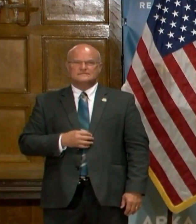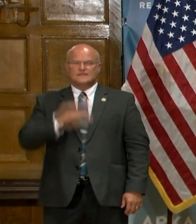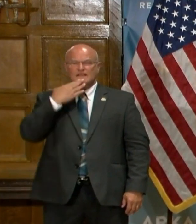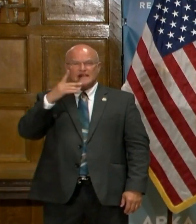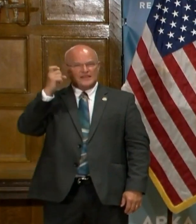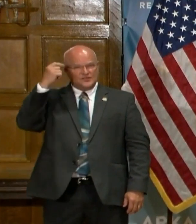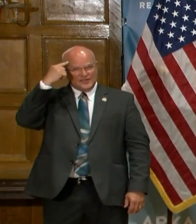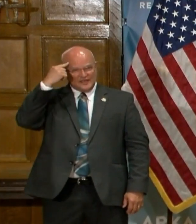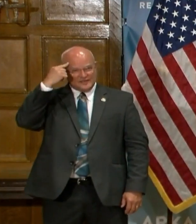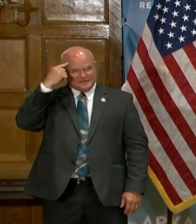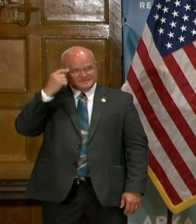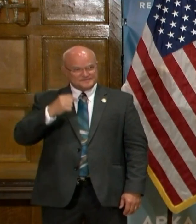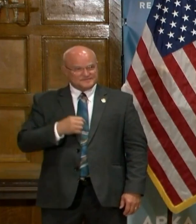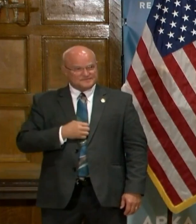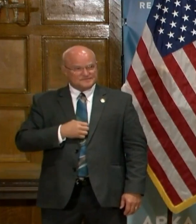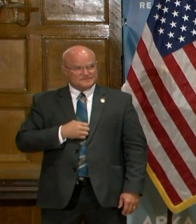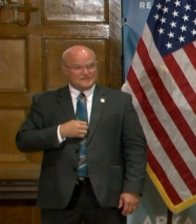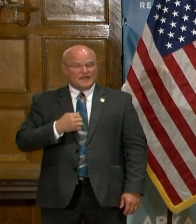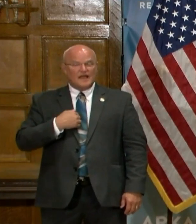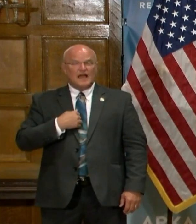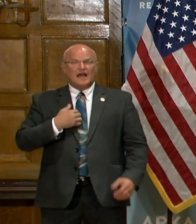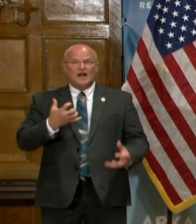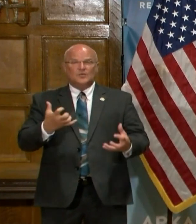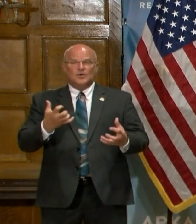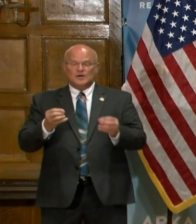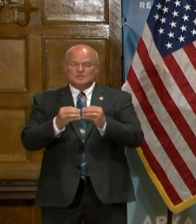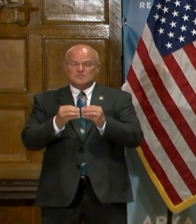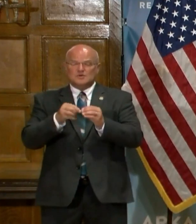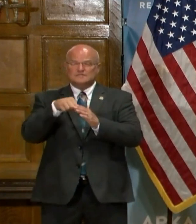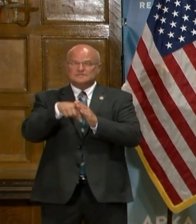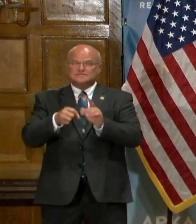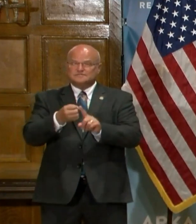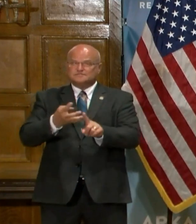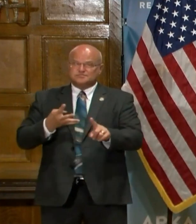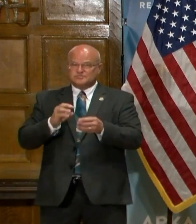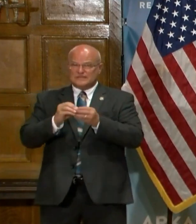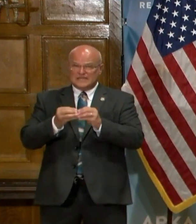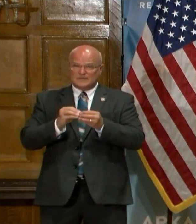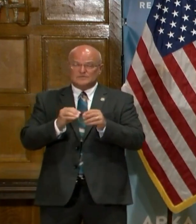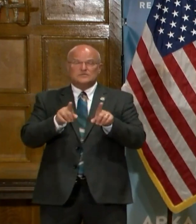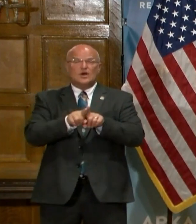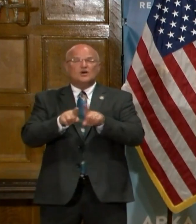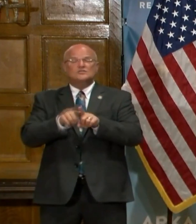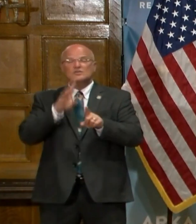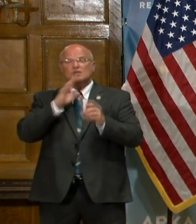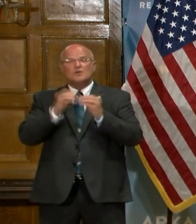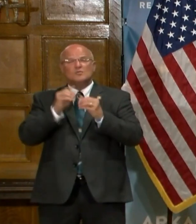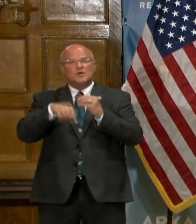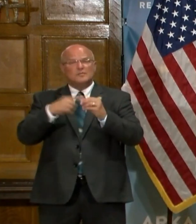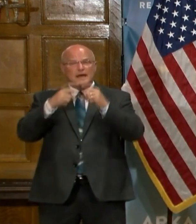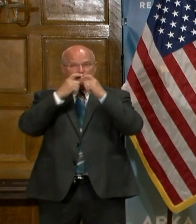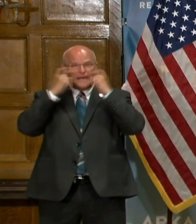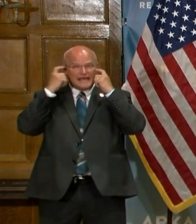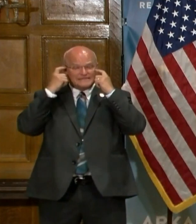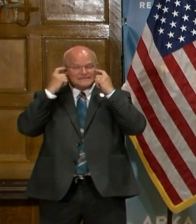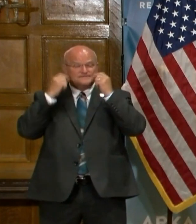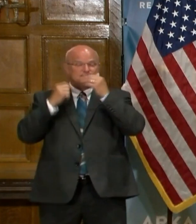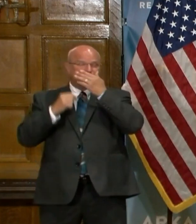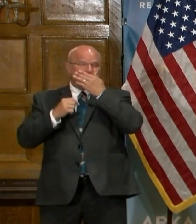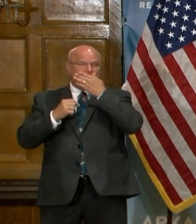Thank you, Governor. I'd like to give a little bit more details on the numbers and then also talk a little bit more about masks.